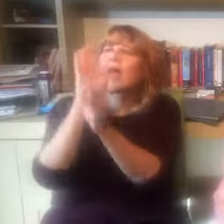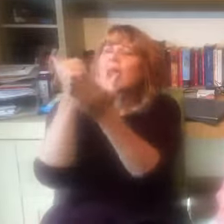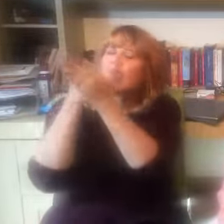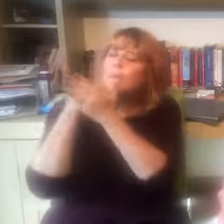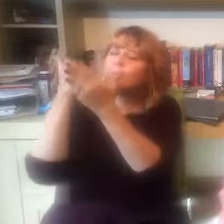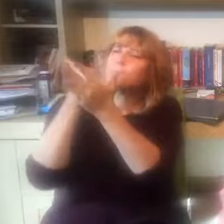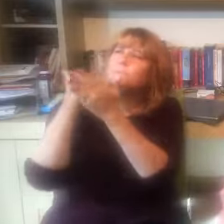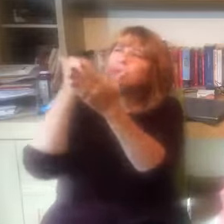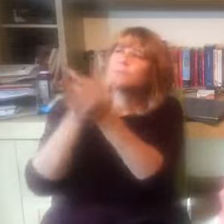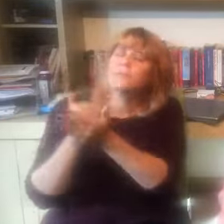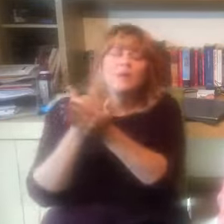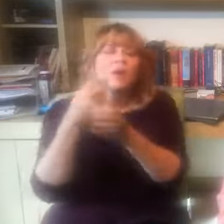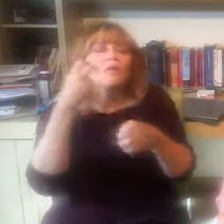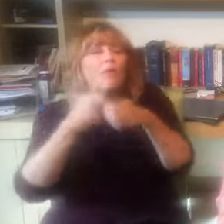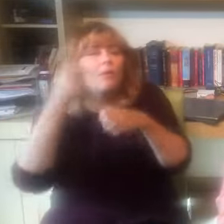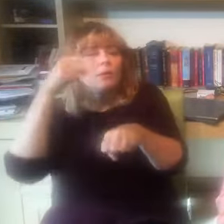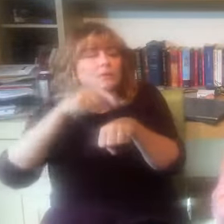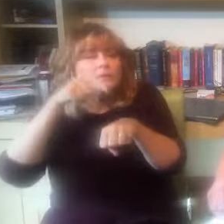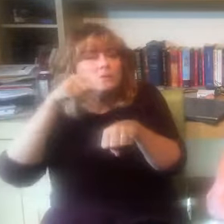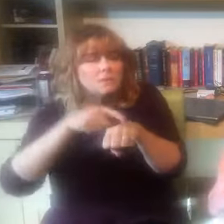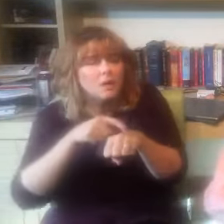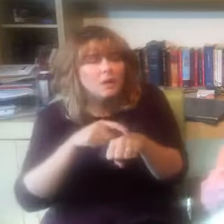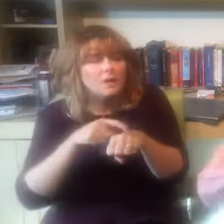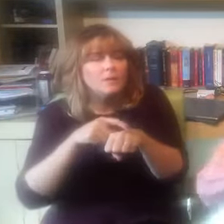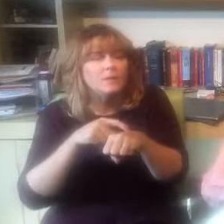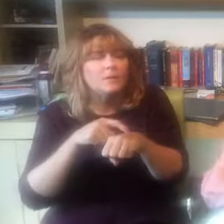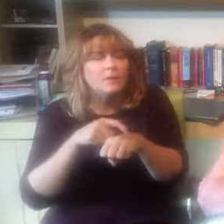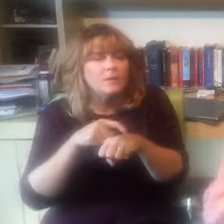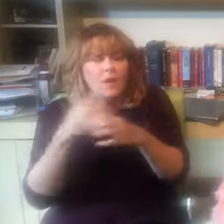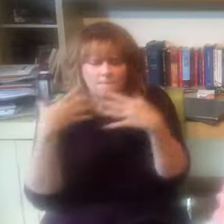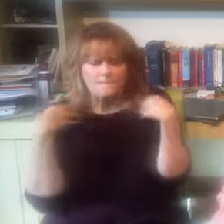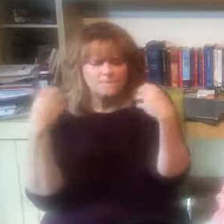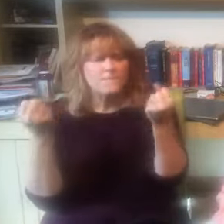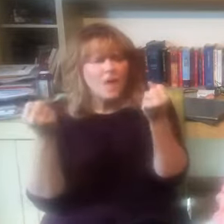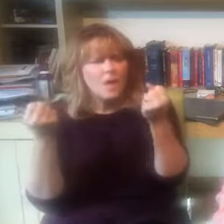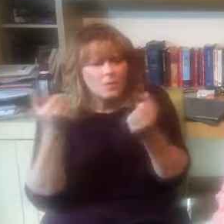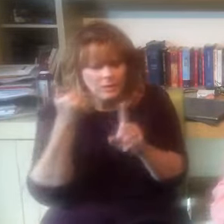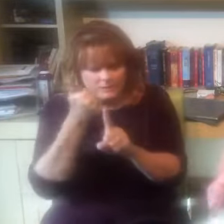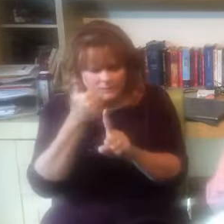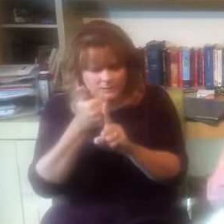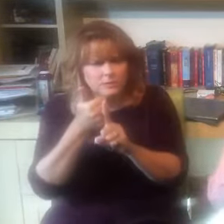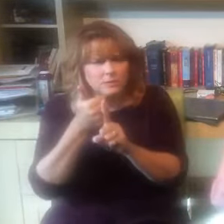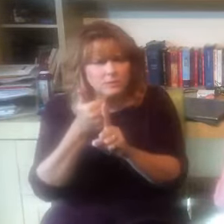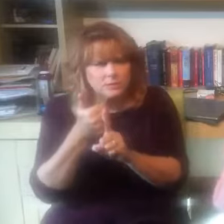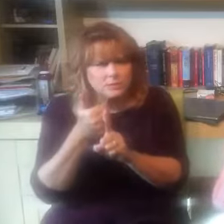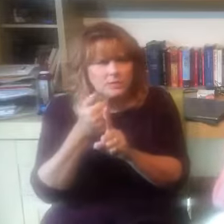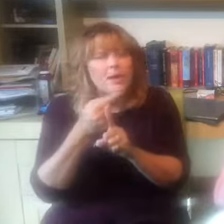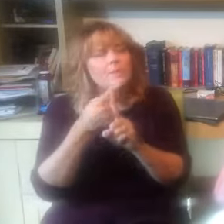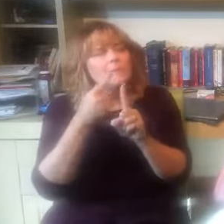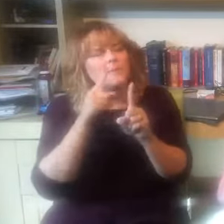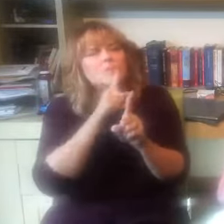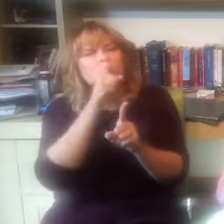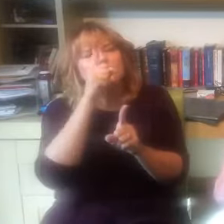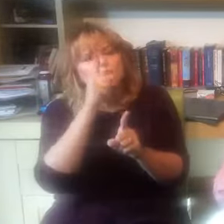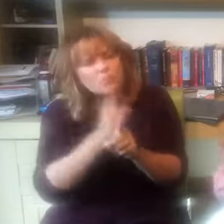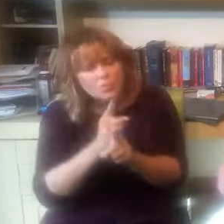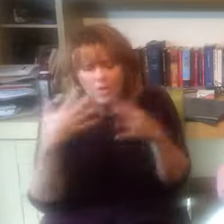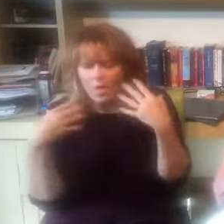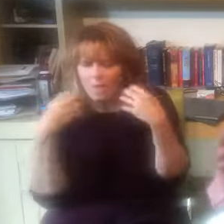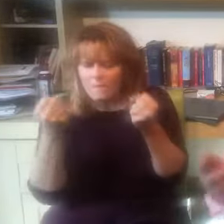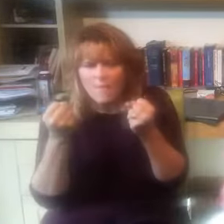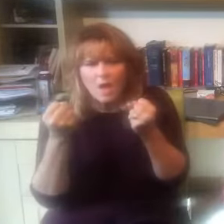have a hard time with you having power. But you have actually, with the power you've had,